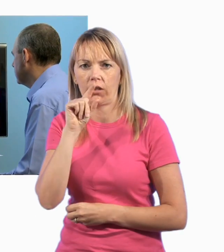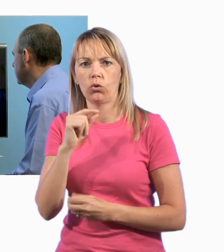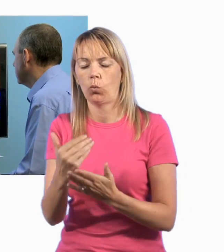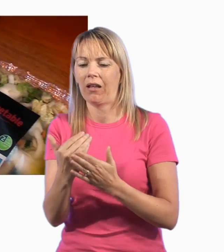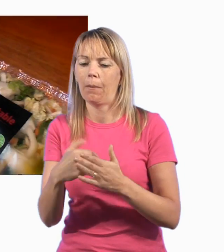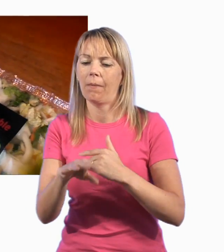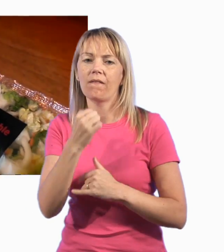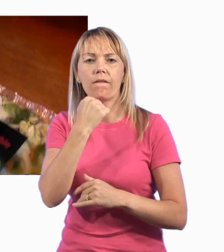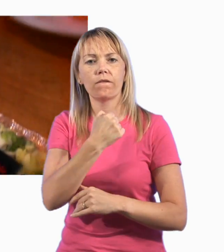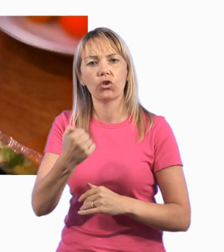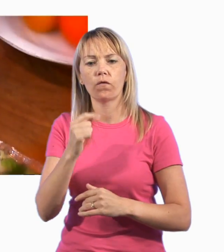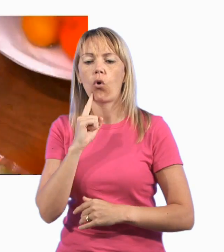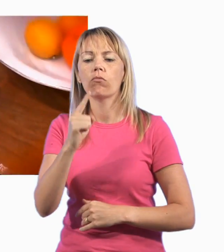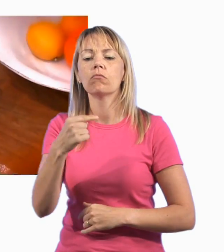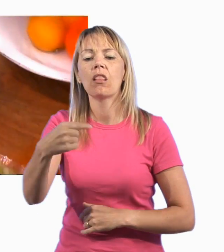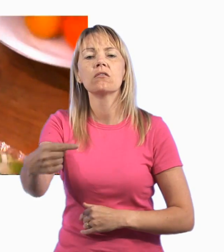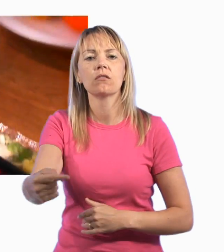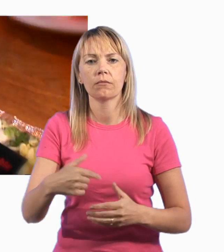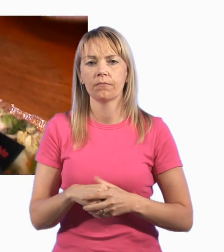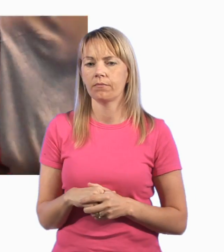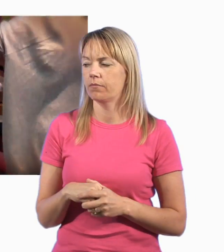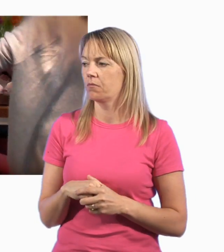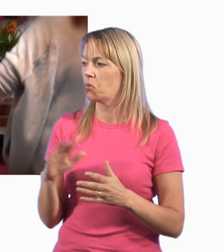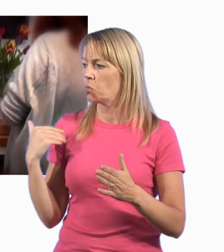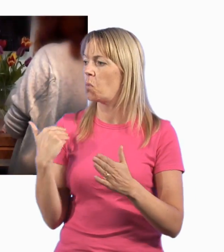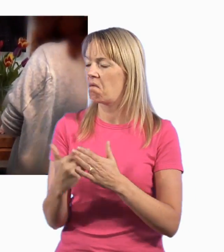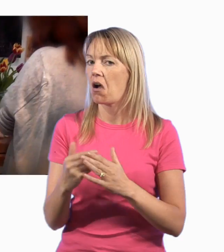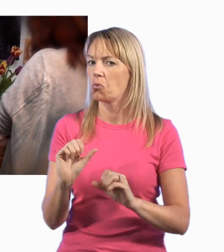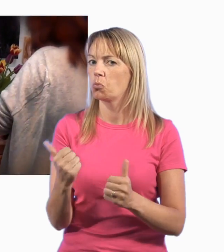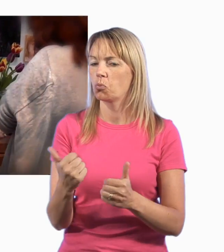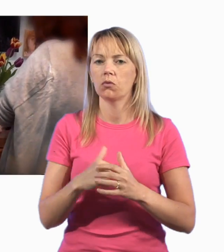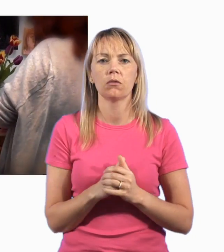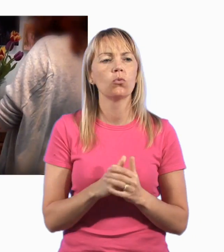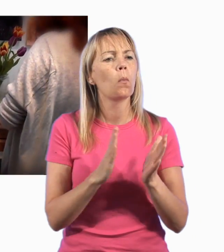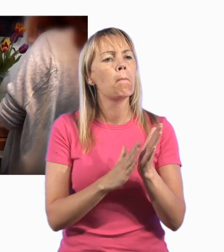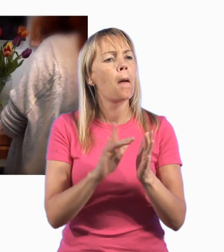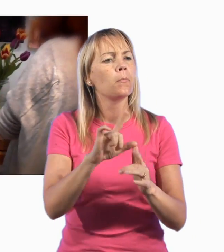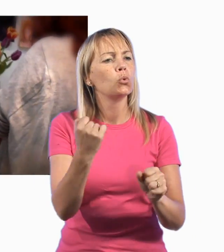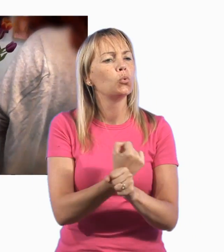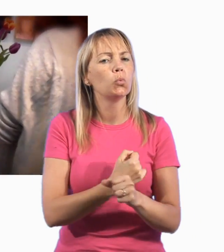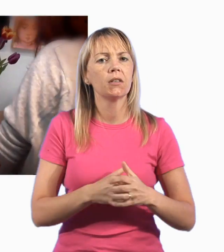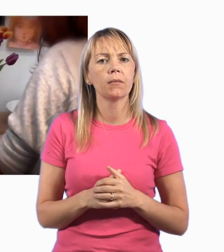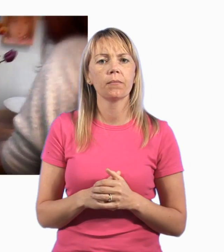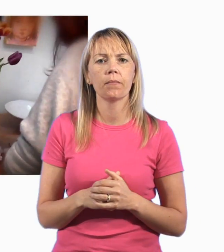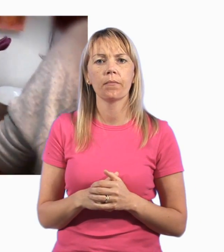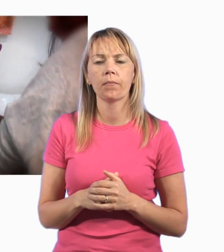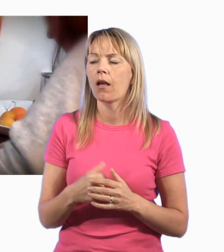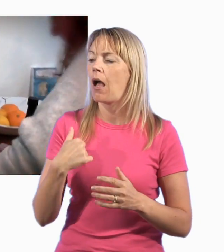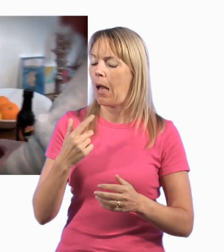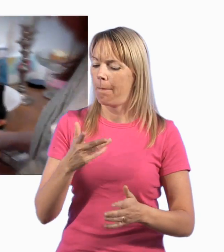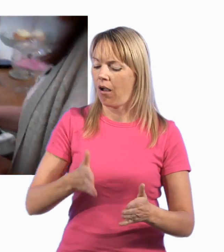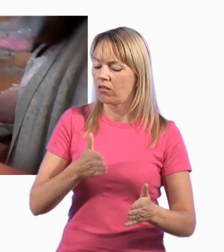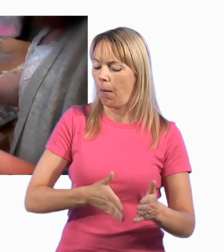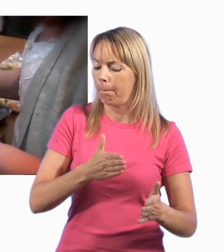in the fridge for another meal later on in the week. So far, so good. So, Mum, what are you doing now? Cutting up the